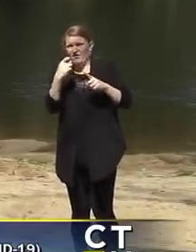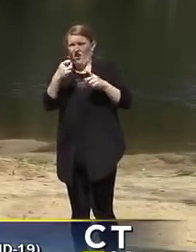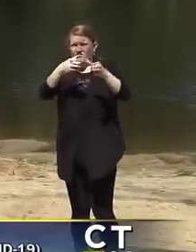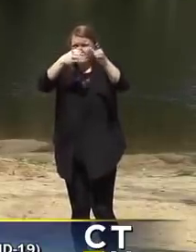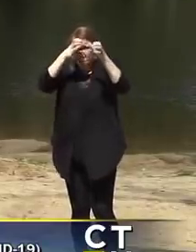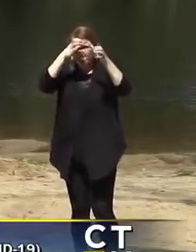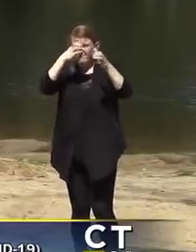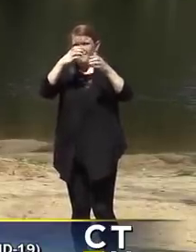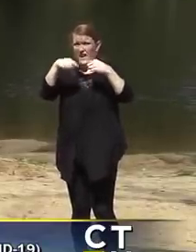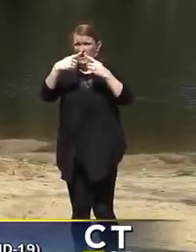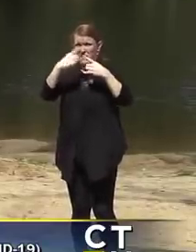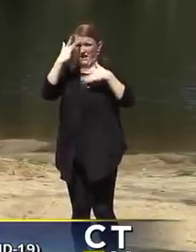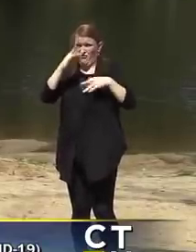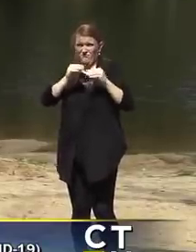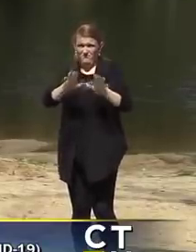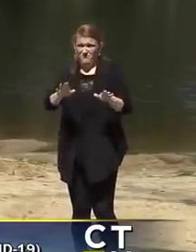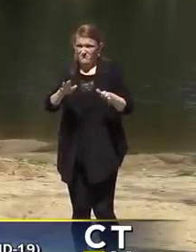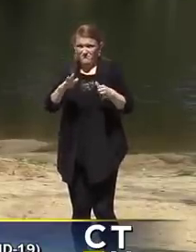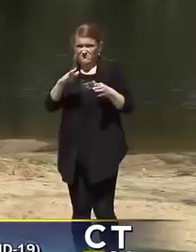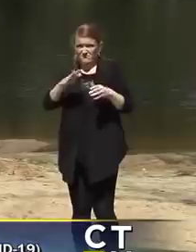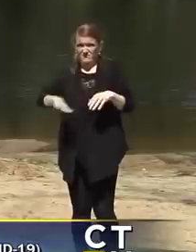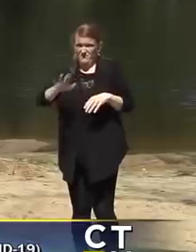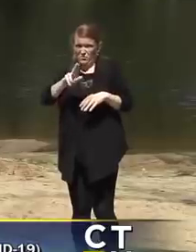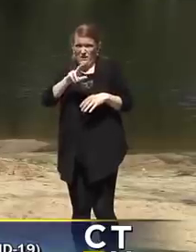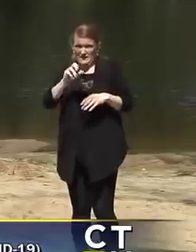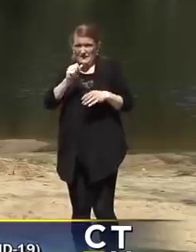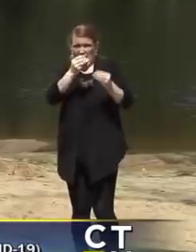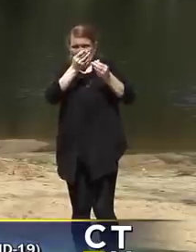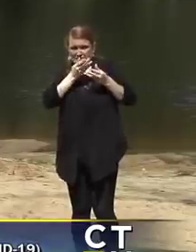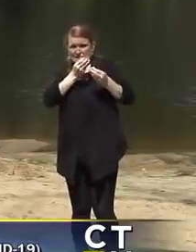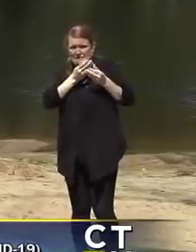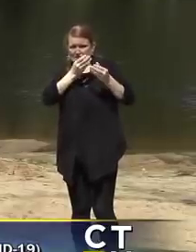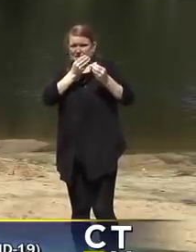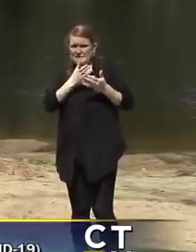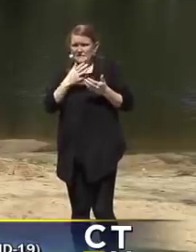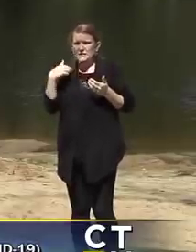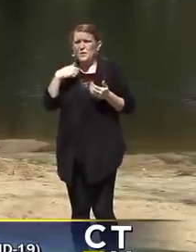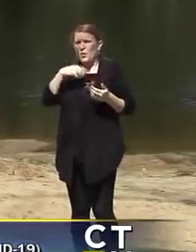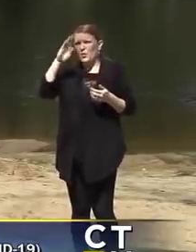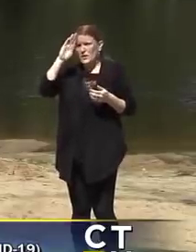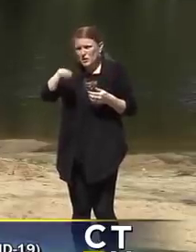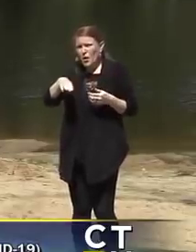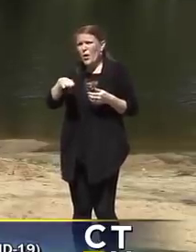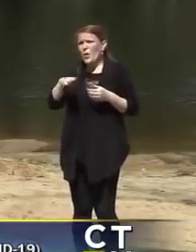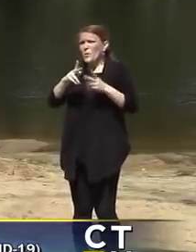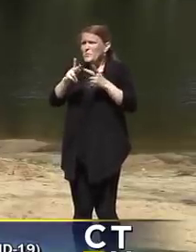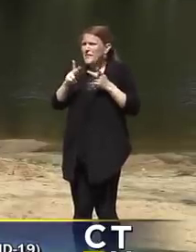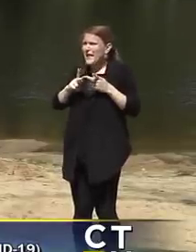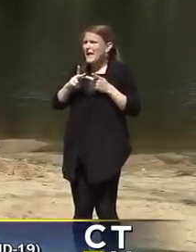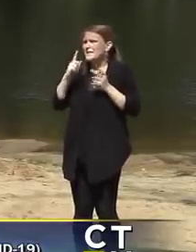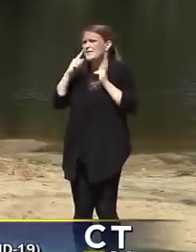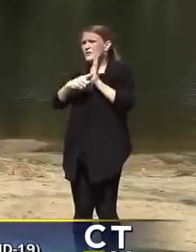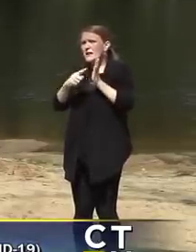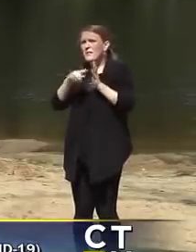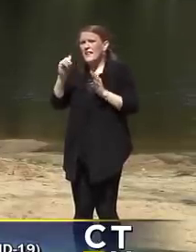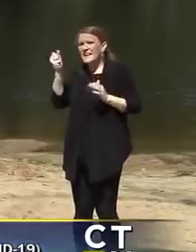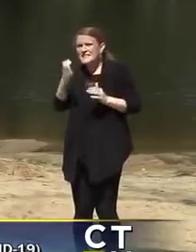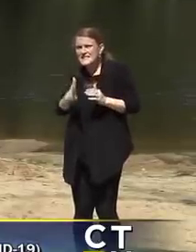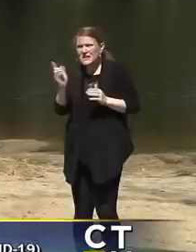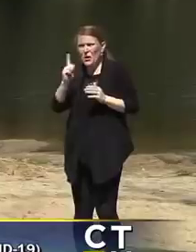said, that opening too early in an enclosed area like a casino, which caters more towards an older